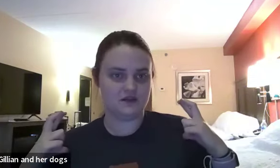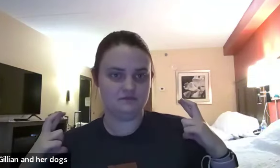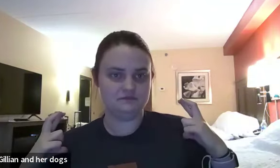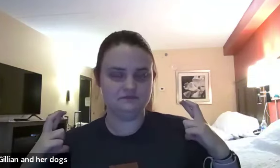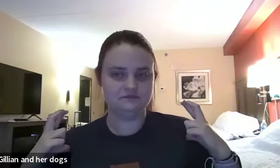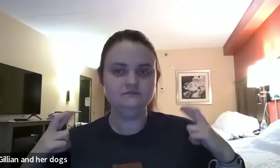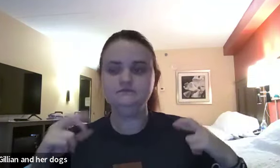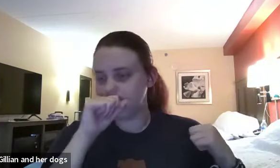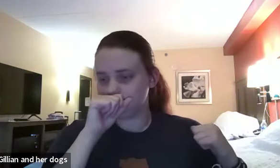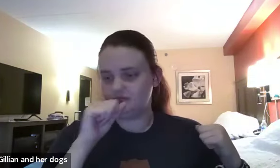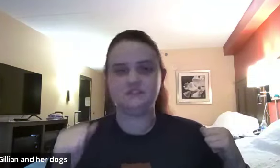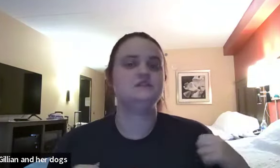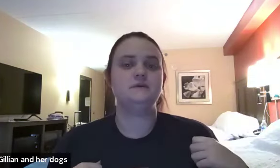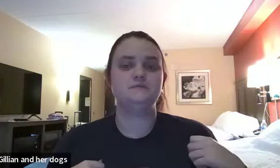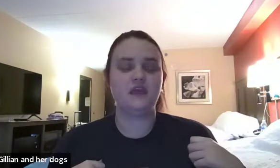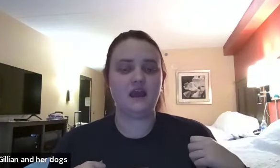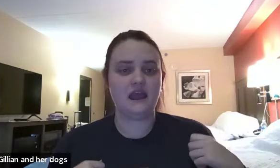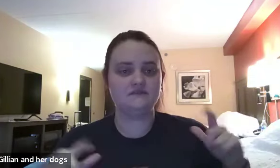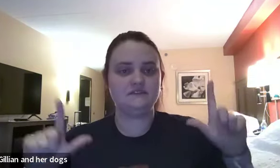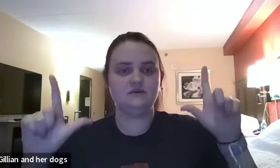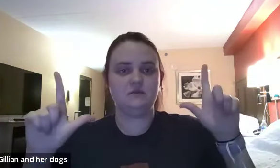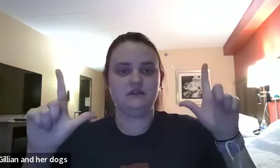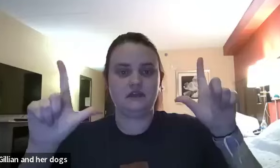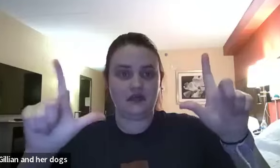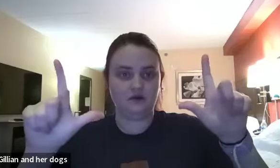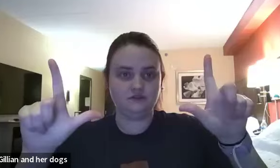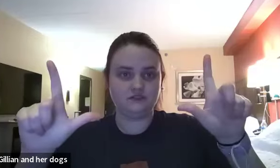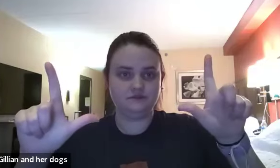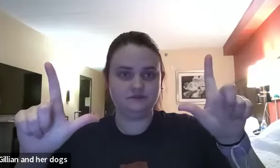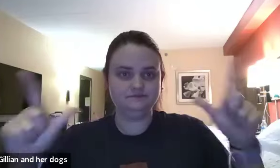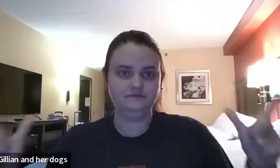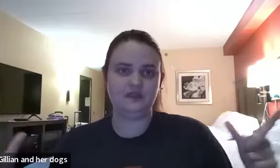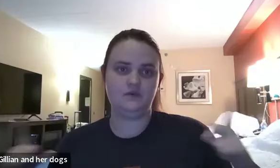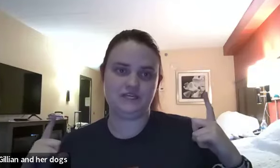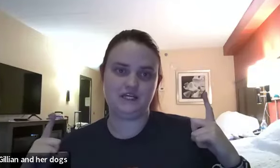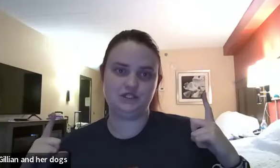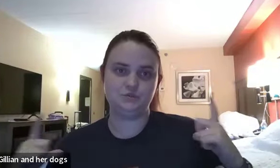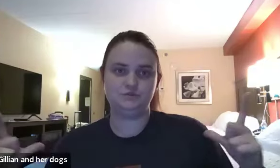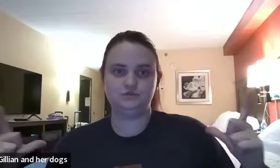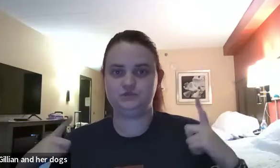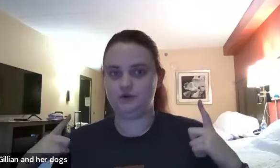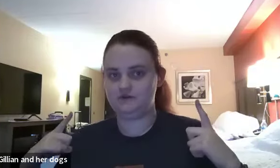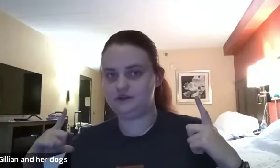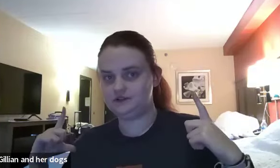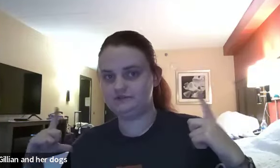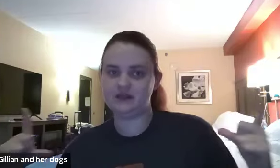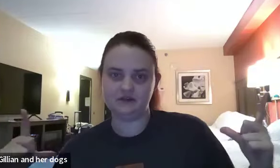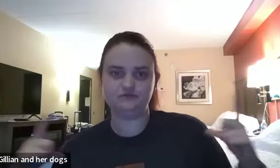retired. Excuse me. I have seen it with L's, retired. Just pointer fingers, kind of deal,